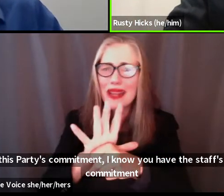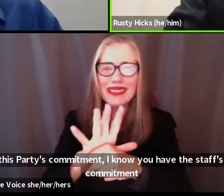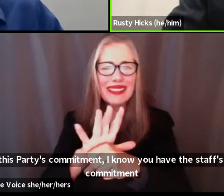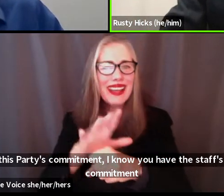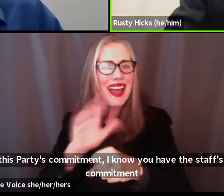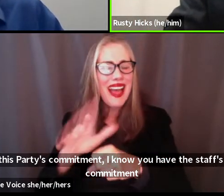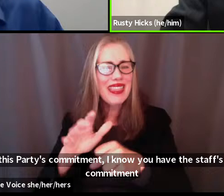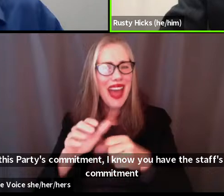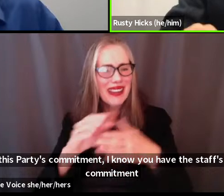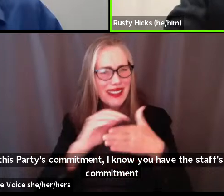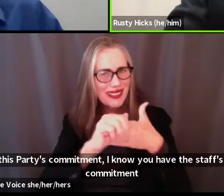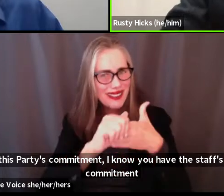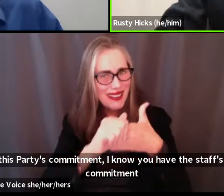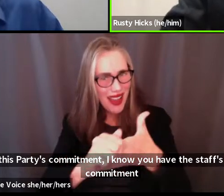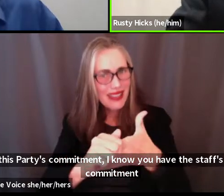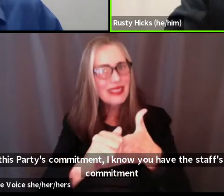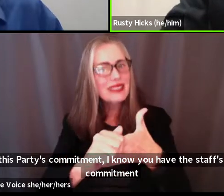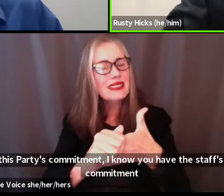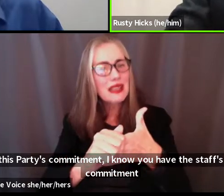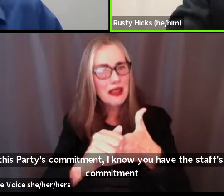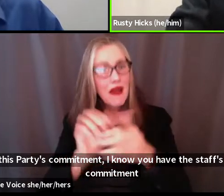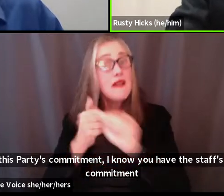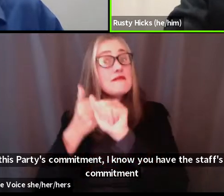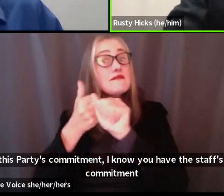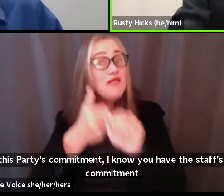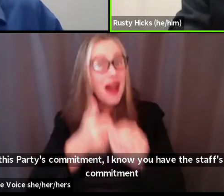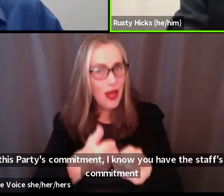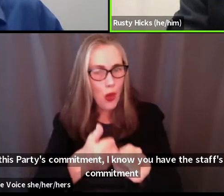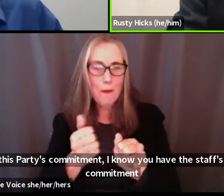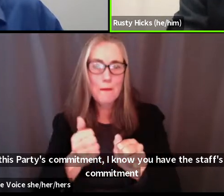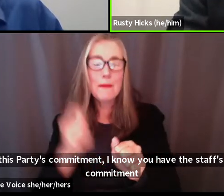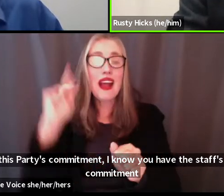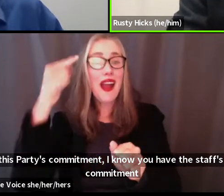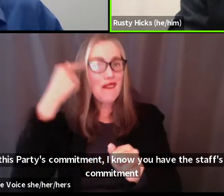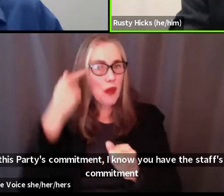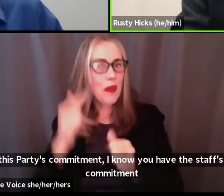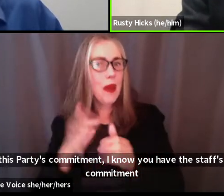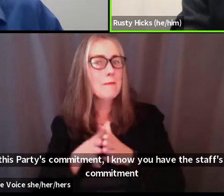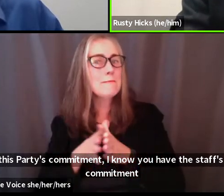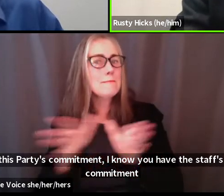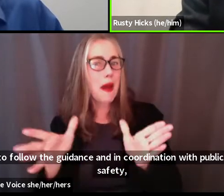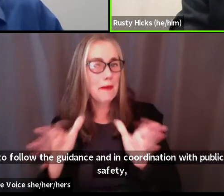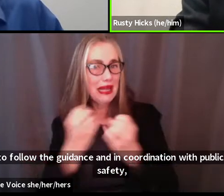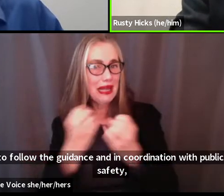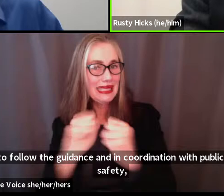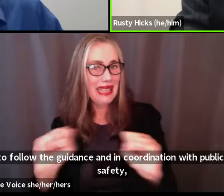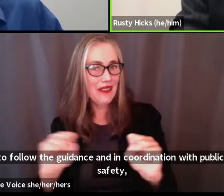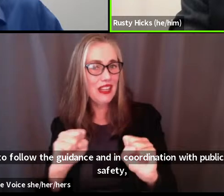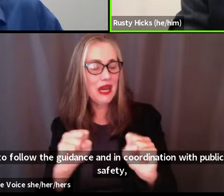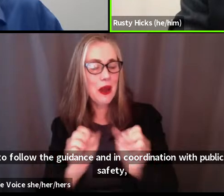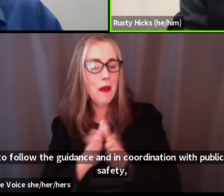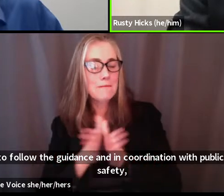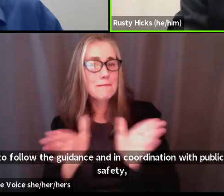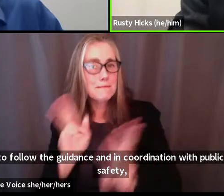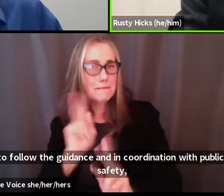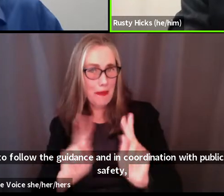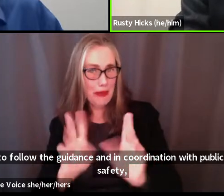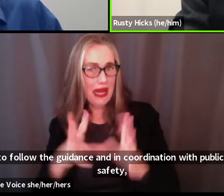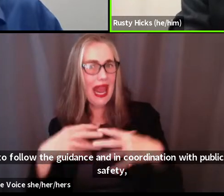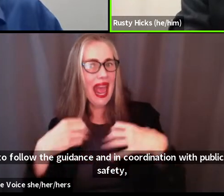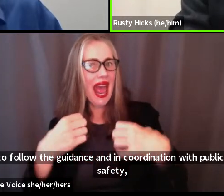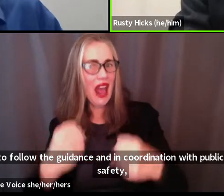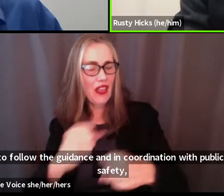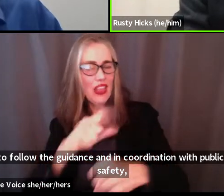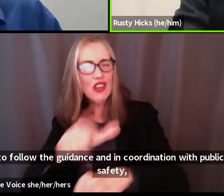in coordination with public safety, public health professionals to put in place the protocols that keep